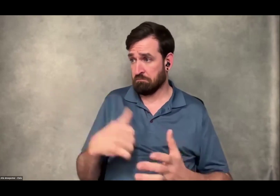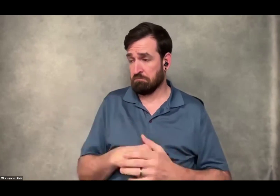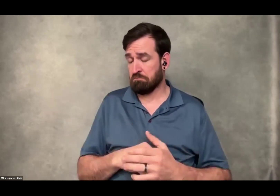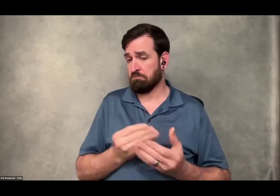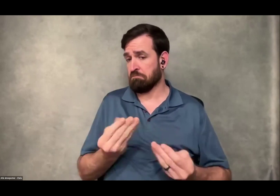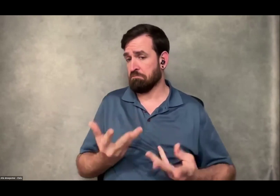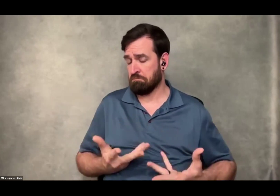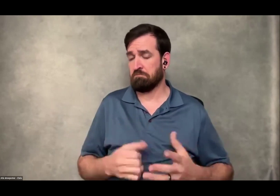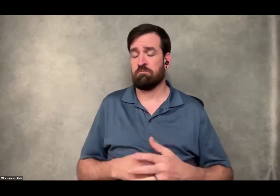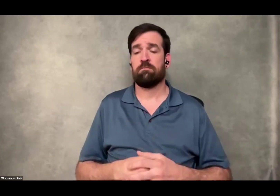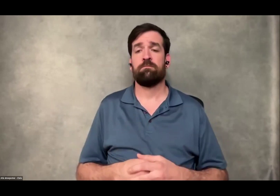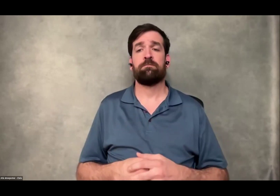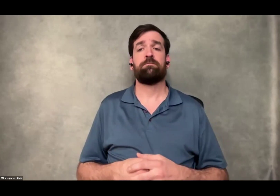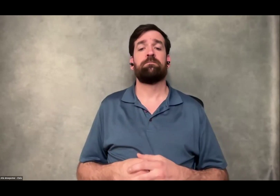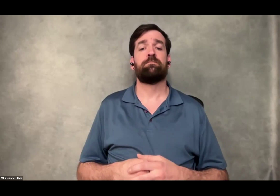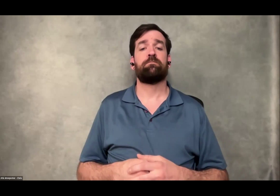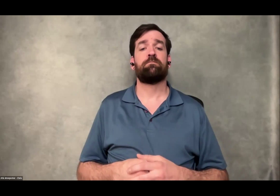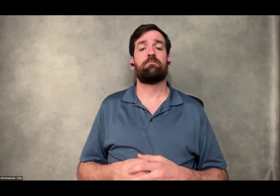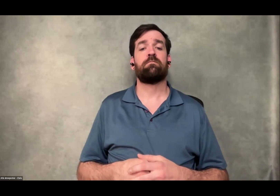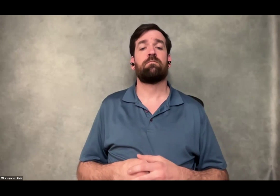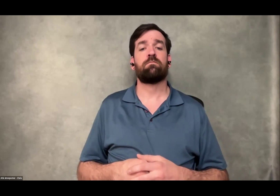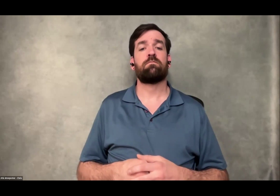let us know as well. But it's